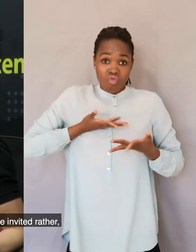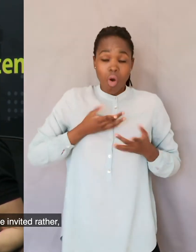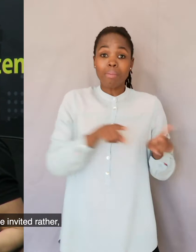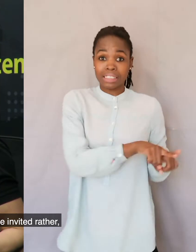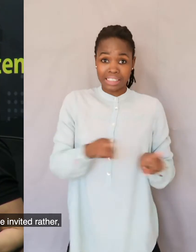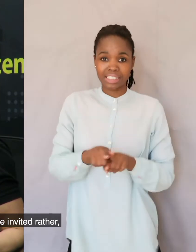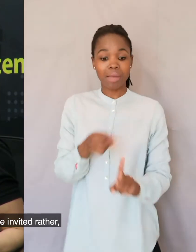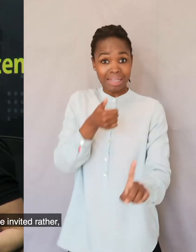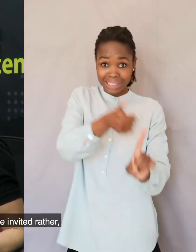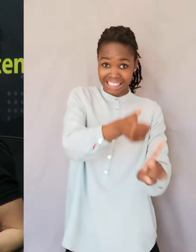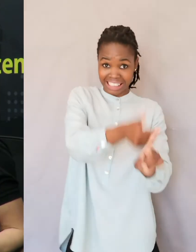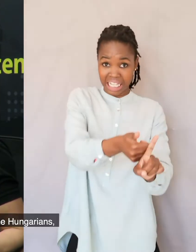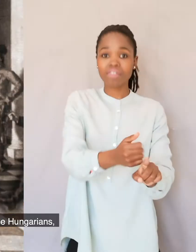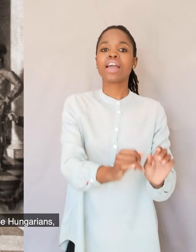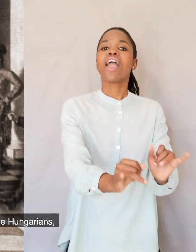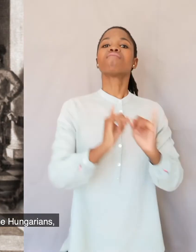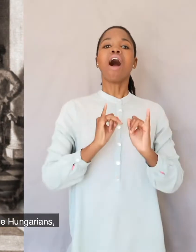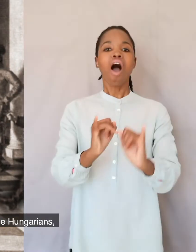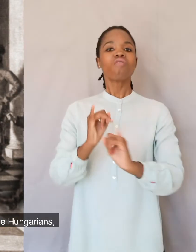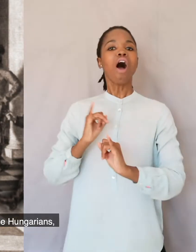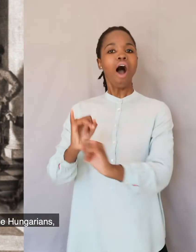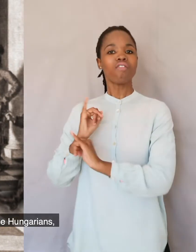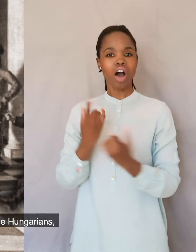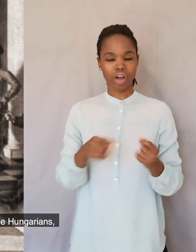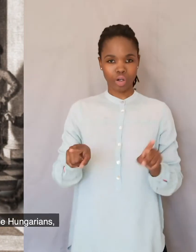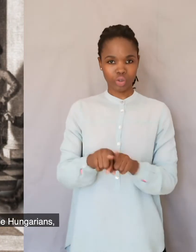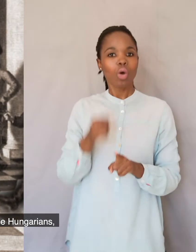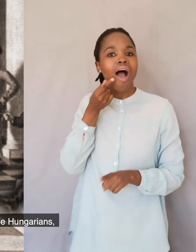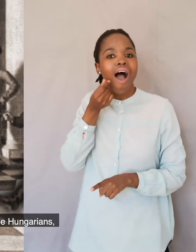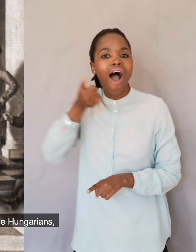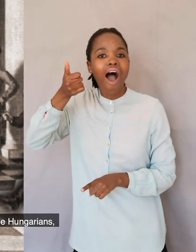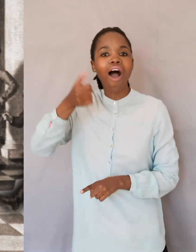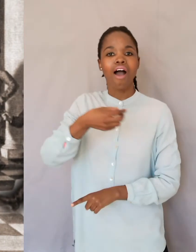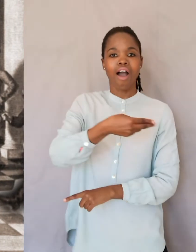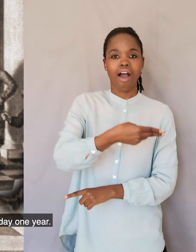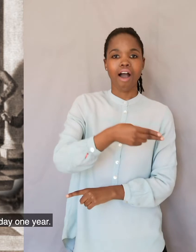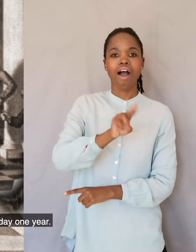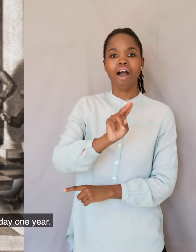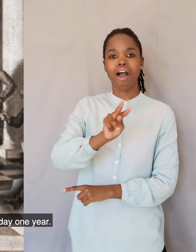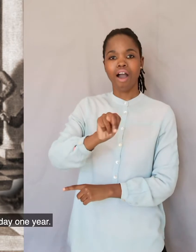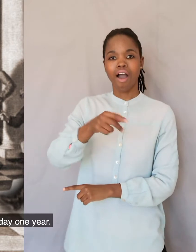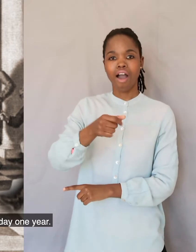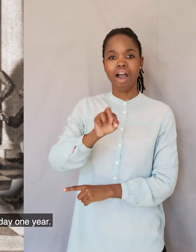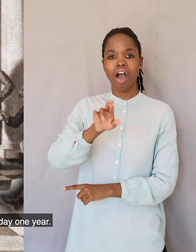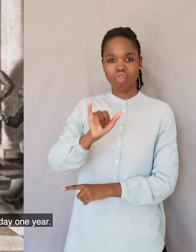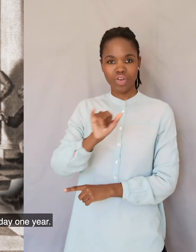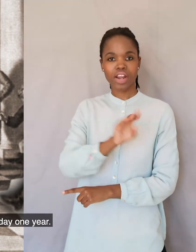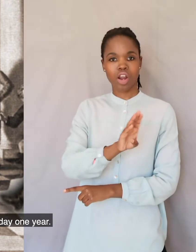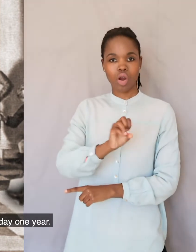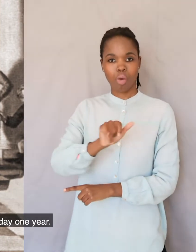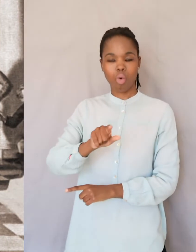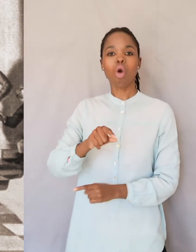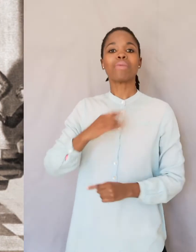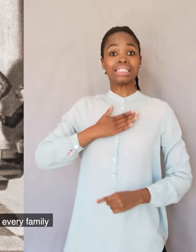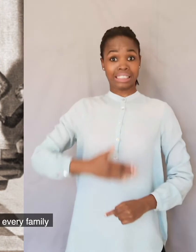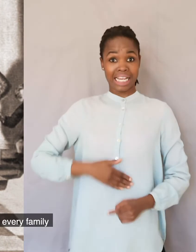invited rather, a whole bunch of boyars, the Hungarians, to join him for Easter Sunday one